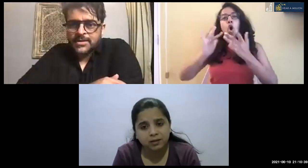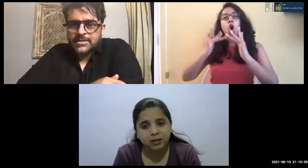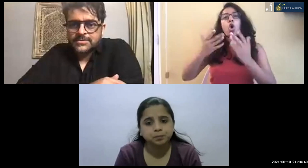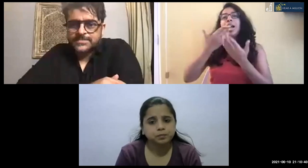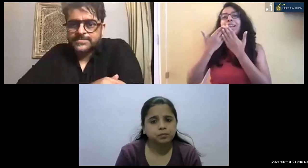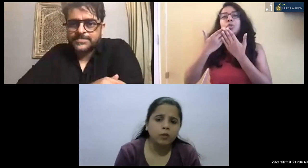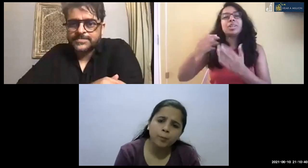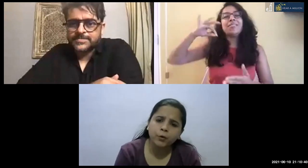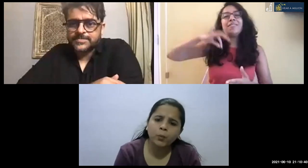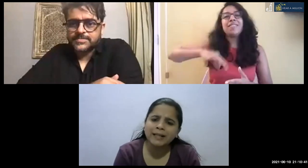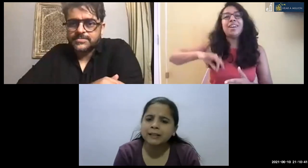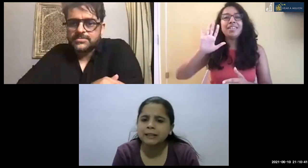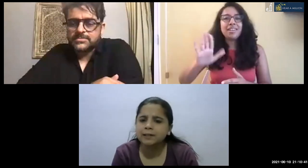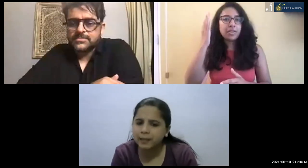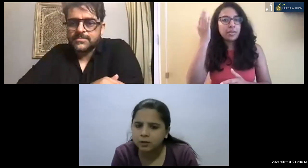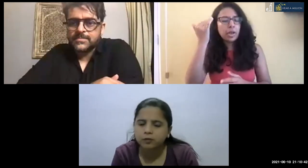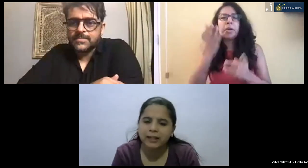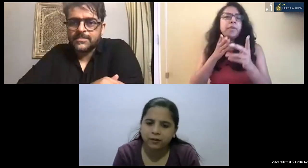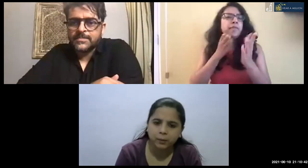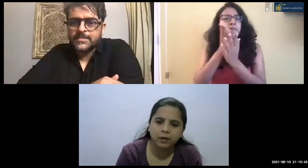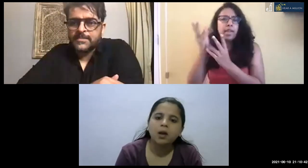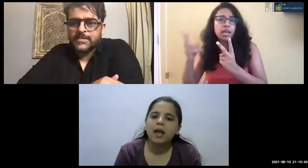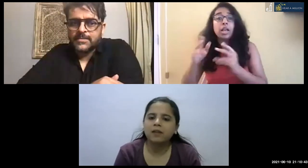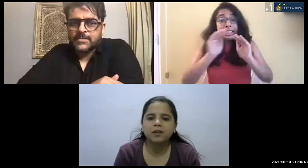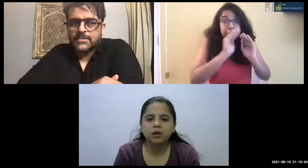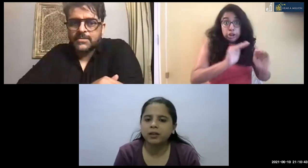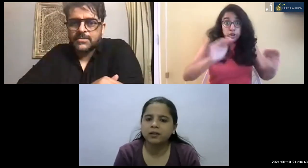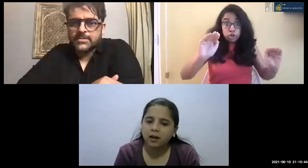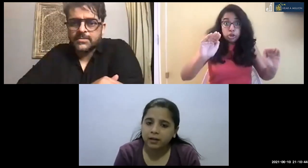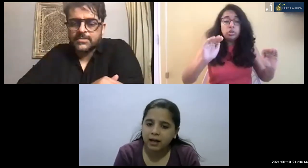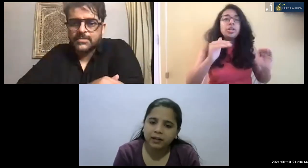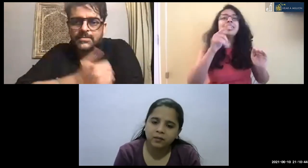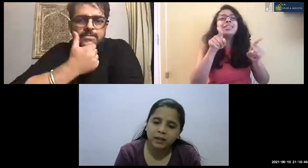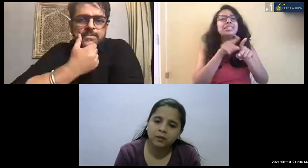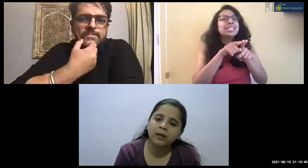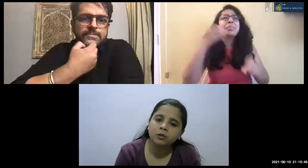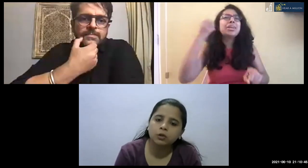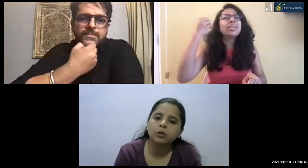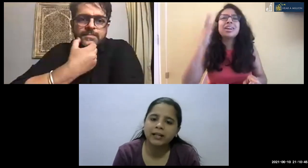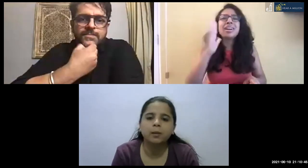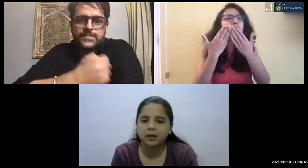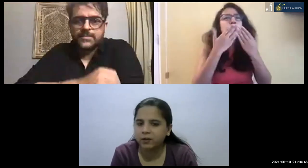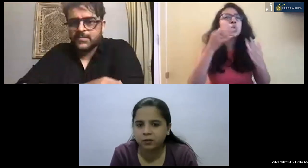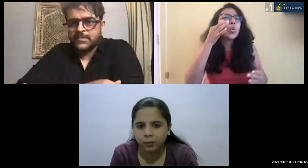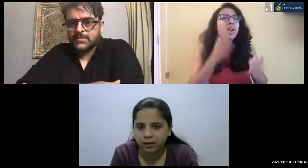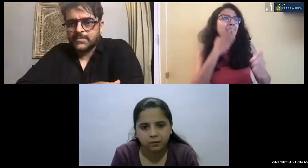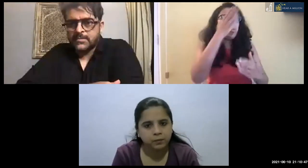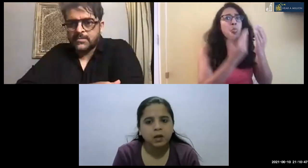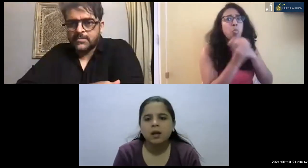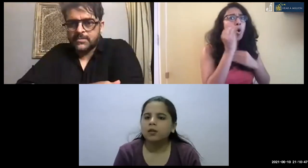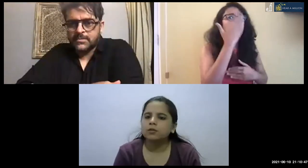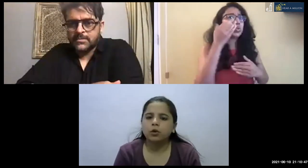there were some improvement in the skills of the deaf people, and we saw that they were also getting the benefits from